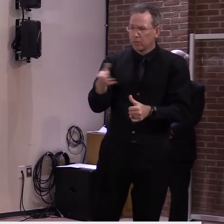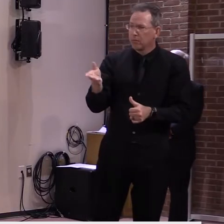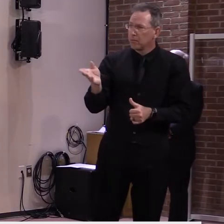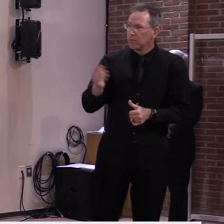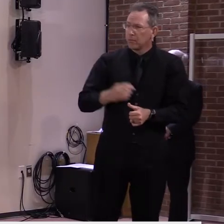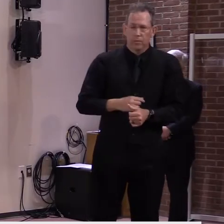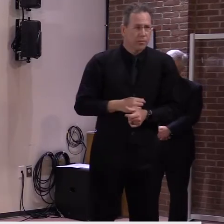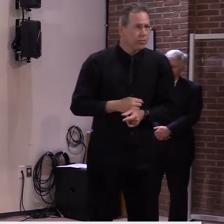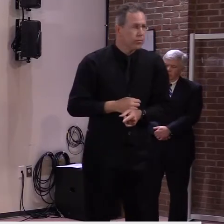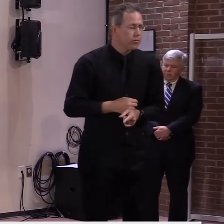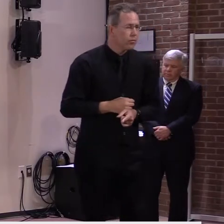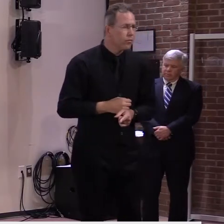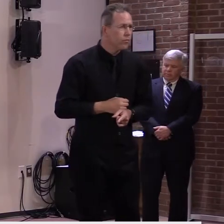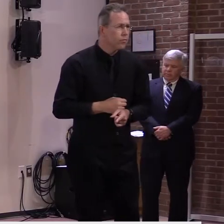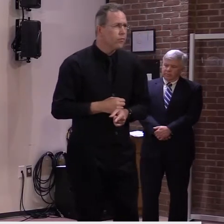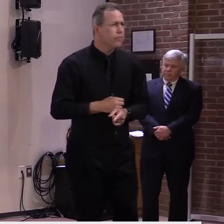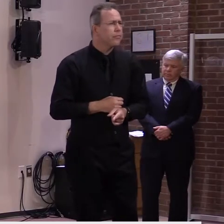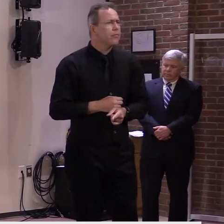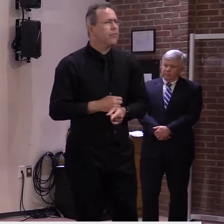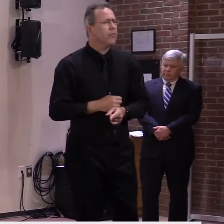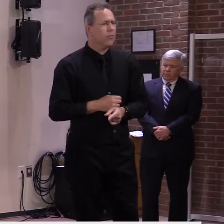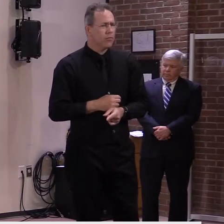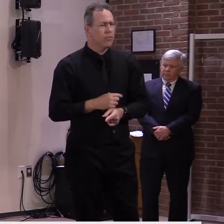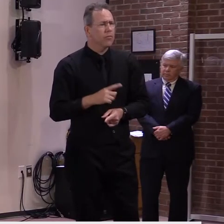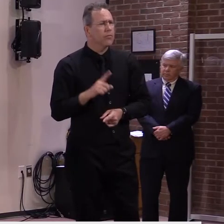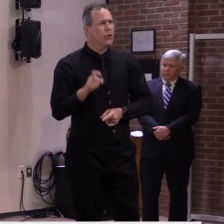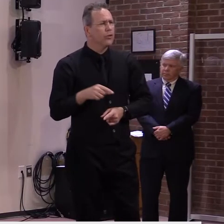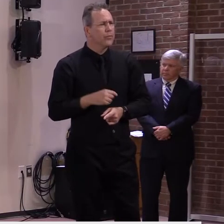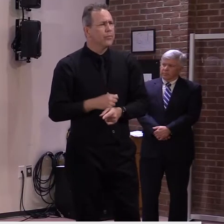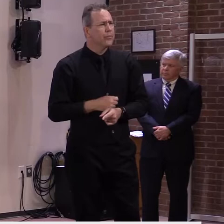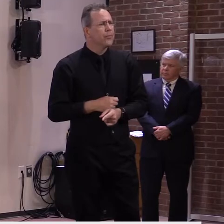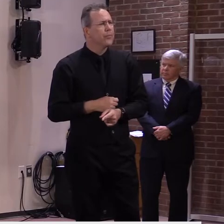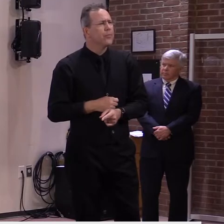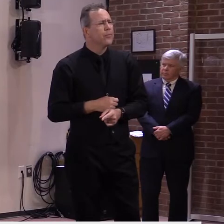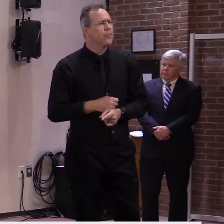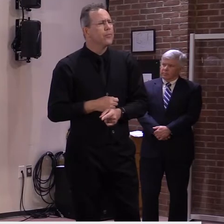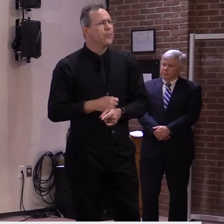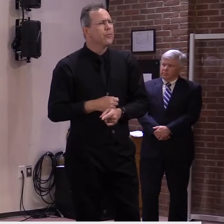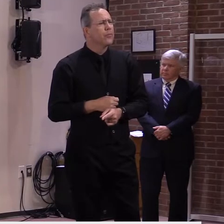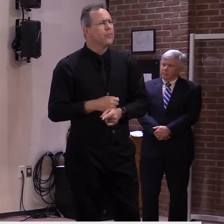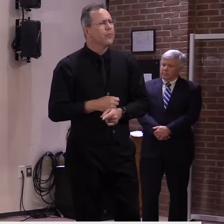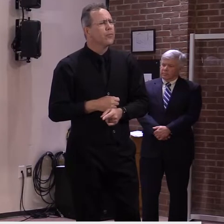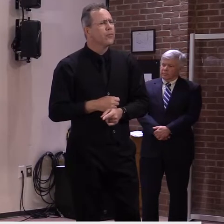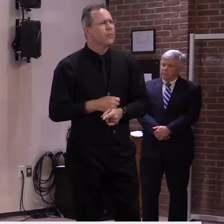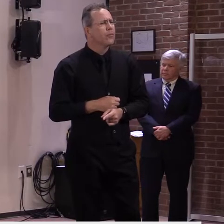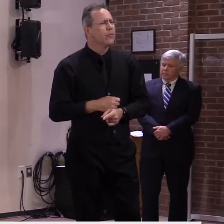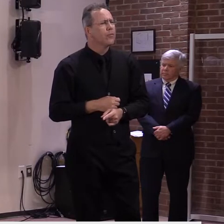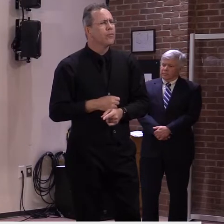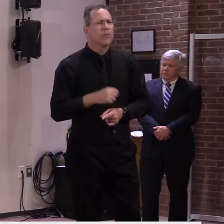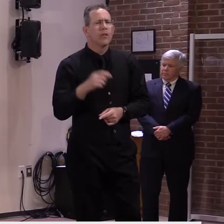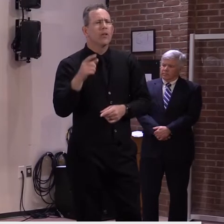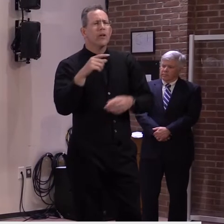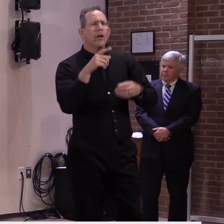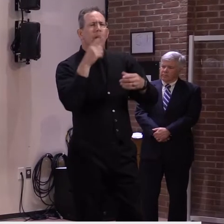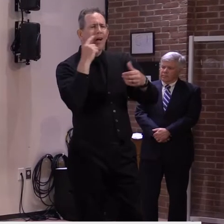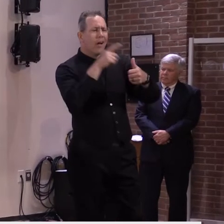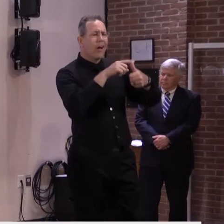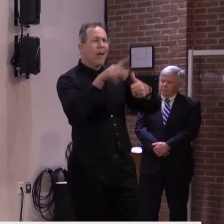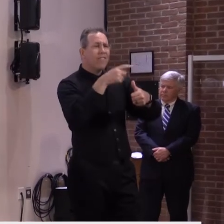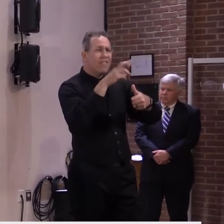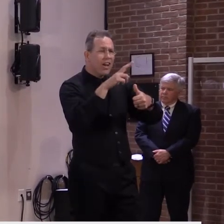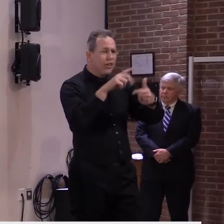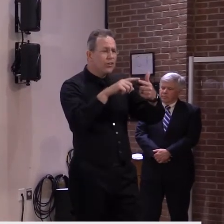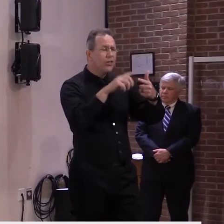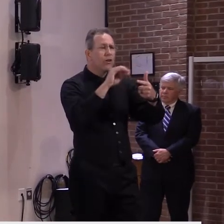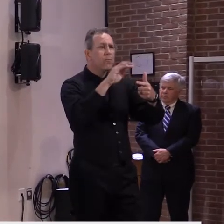Can we get an update on the AstraZeneca study in Vermont? The shots have not been approved yet.